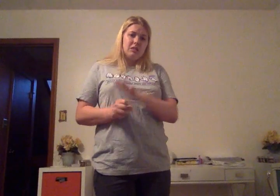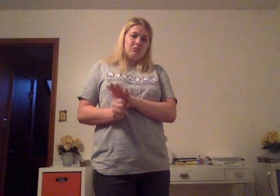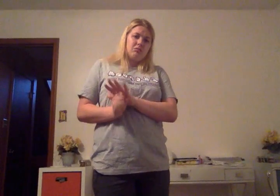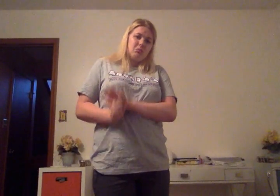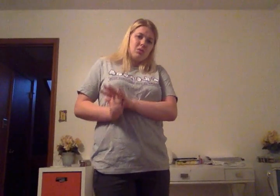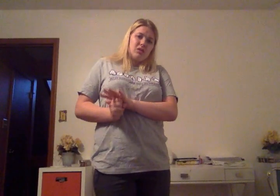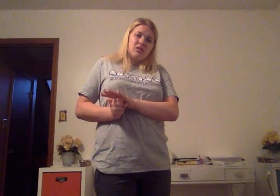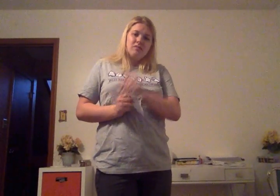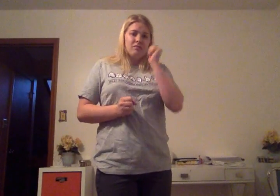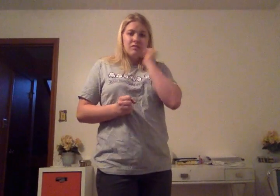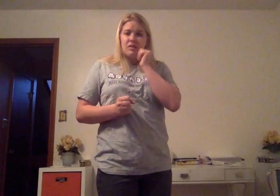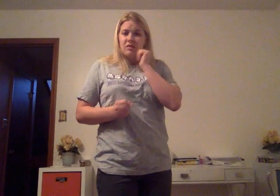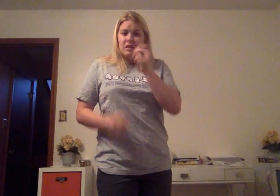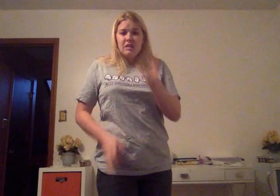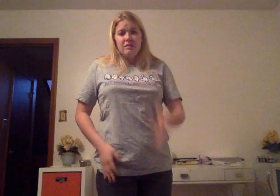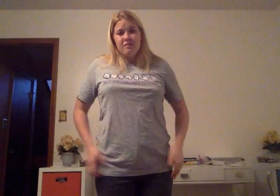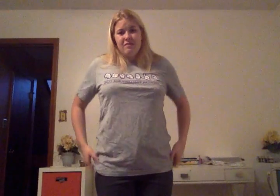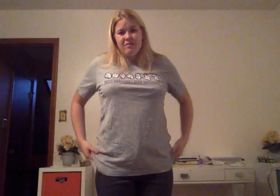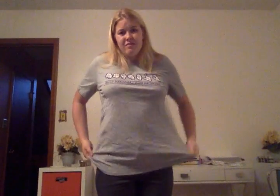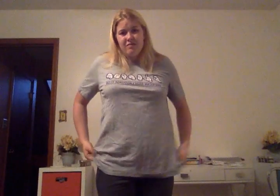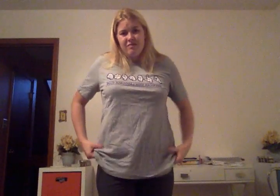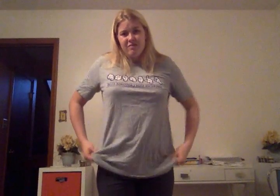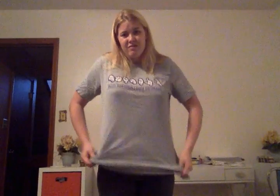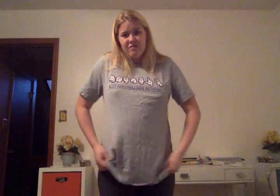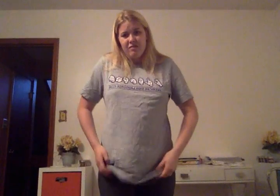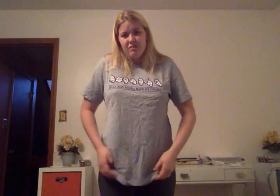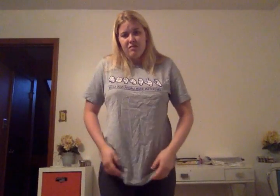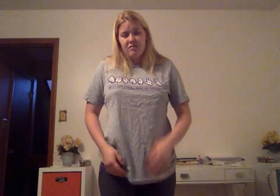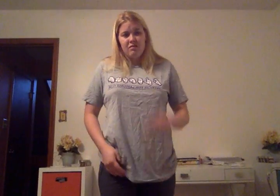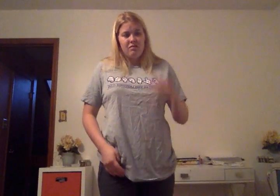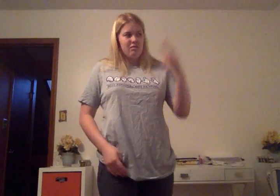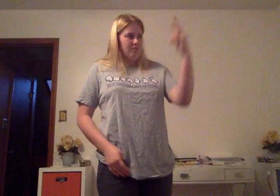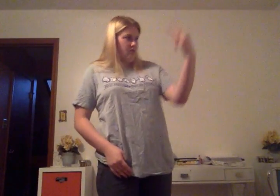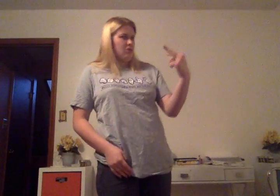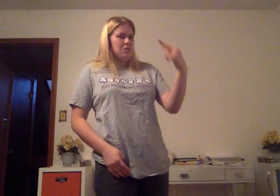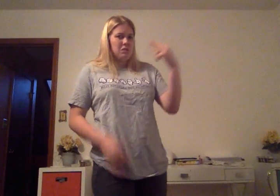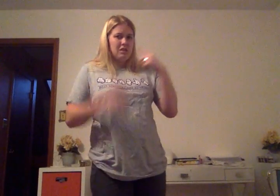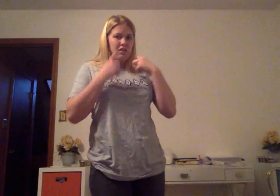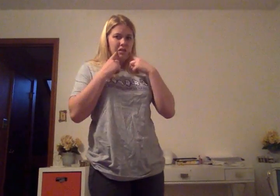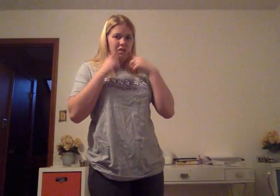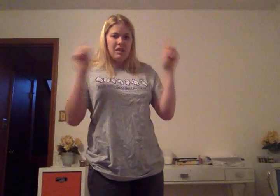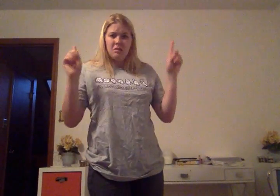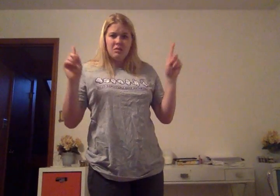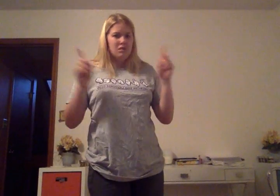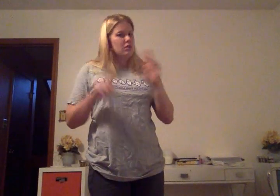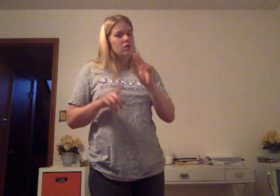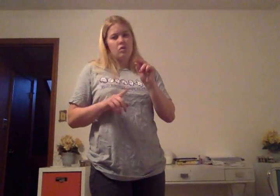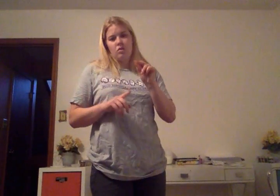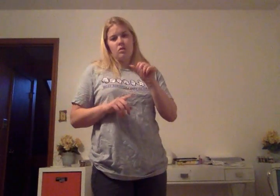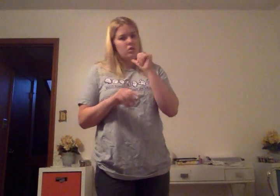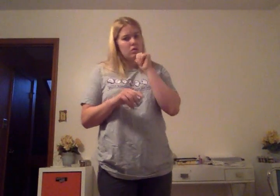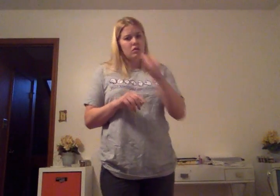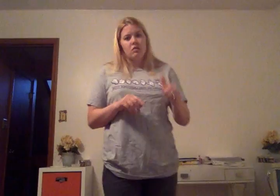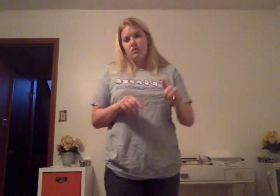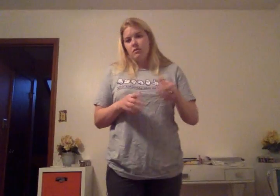stuff. But I never viewed myself as that. I think that's when it gets dangerous. I never viewed myself as anything other than who I